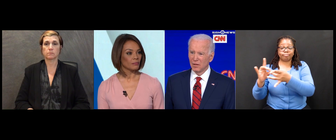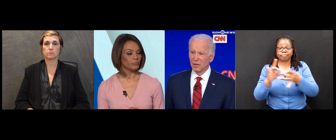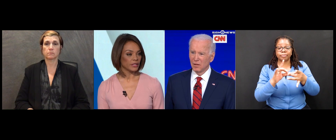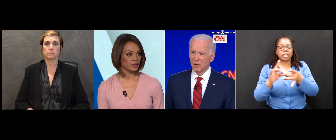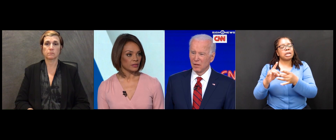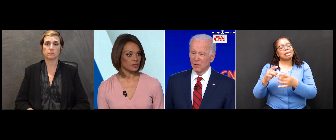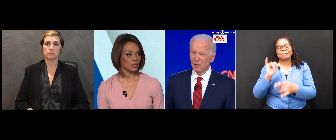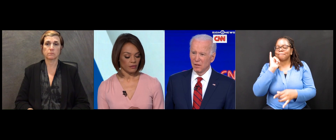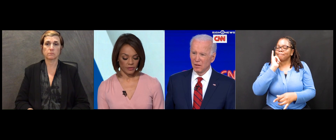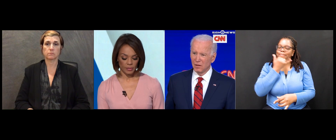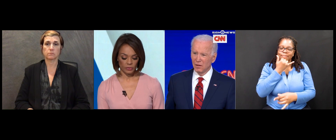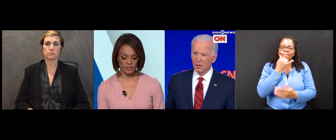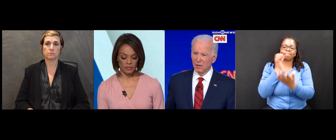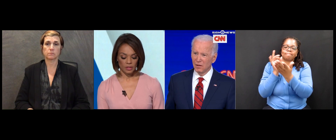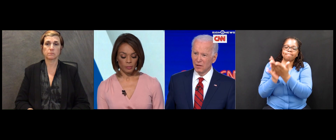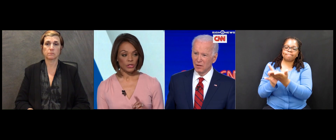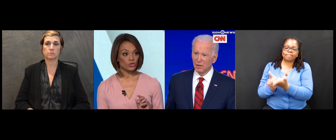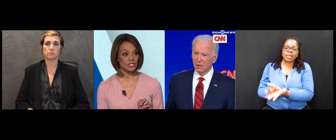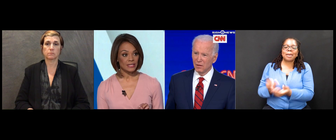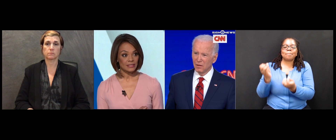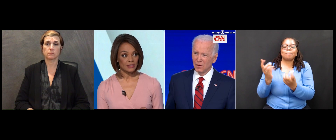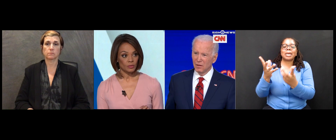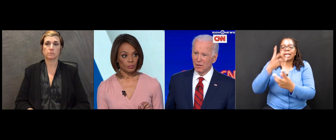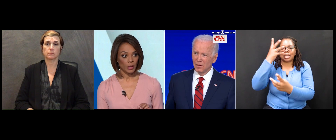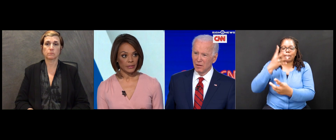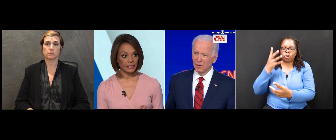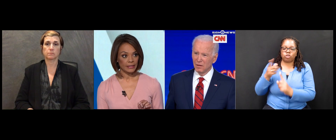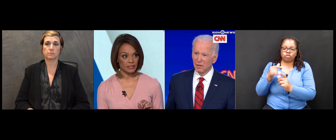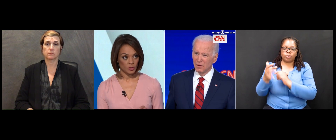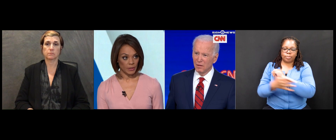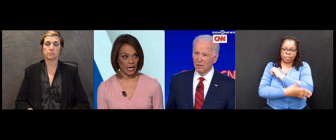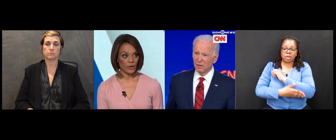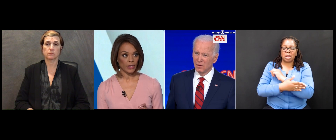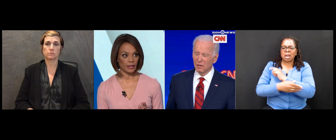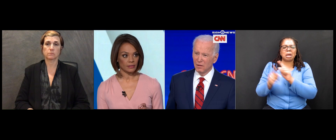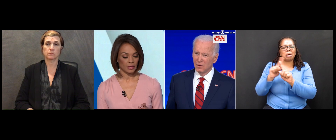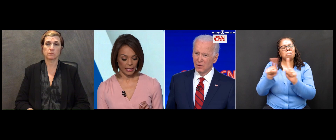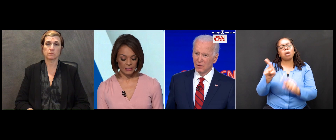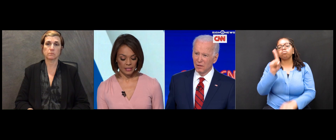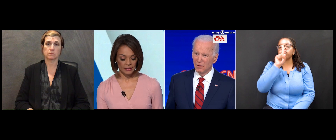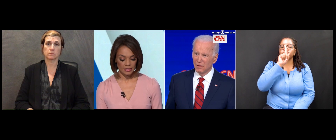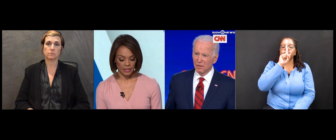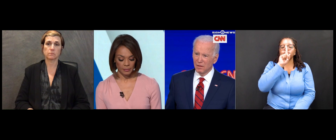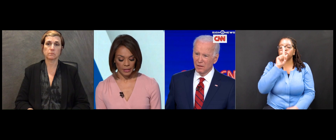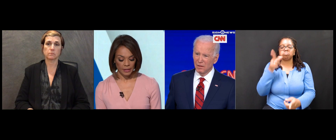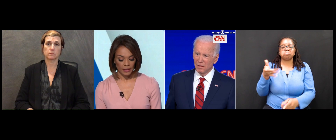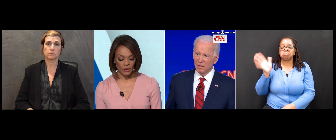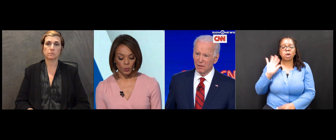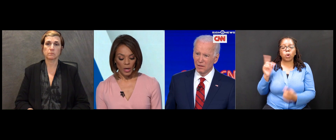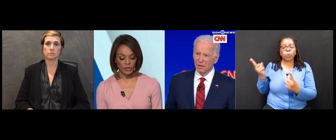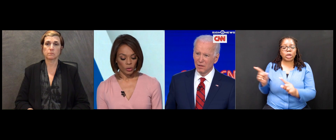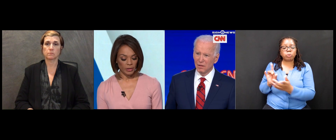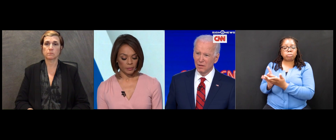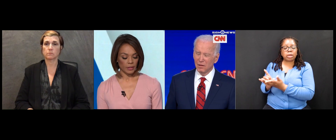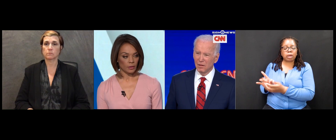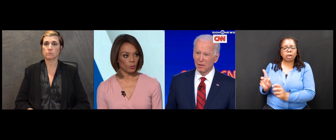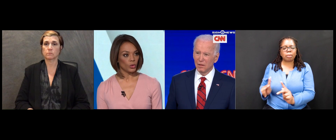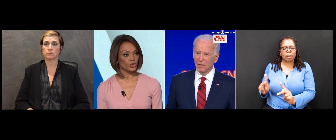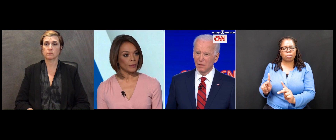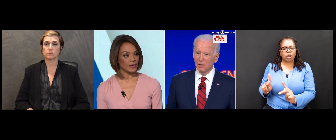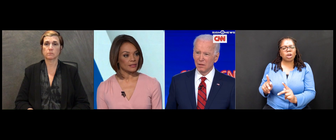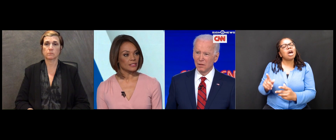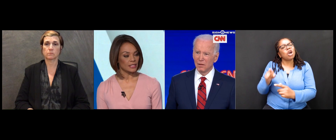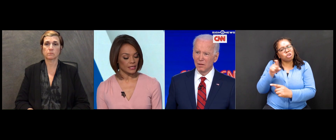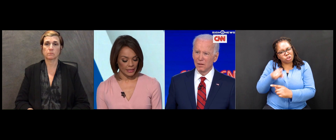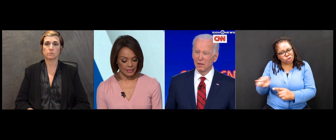deporting millions of immigrants, but you didn't publicly speak out against it at the time. What commitment will